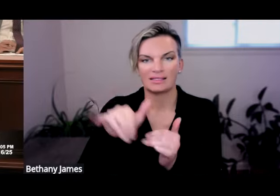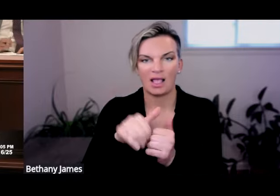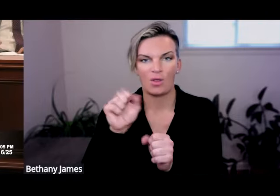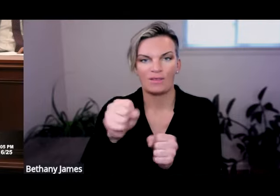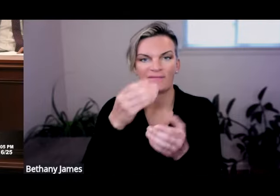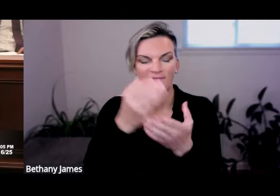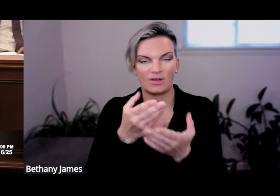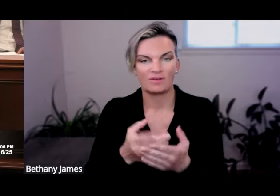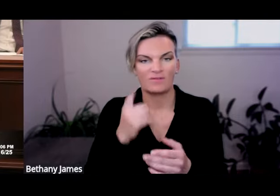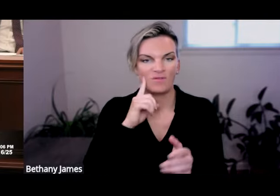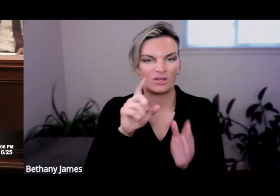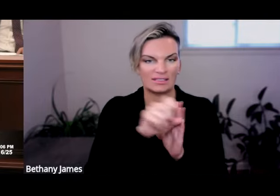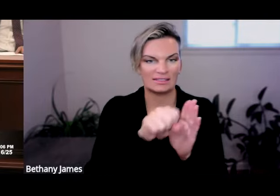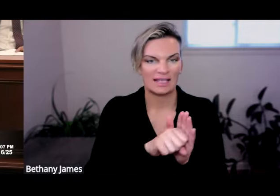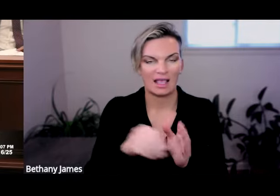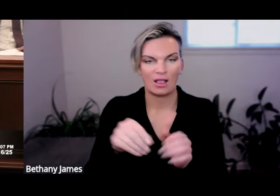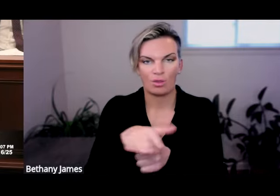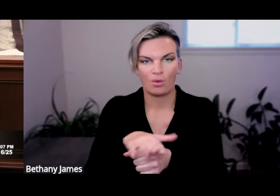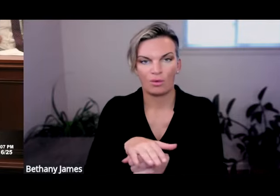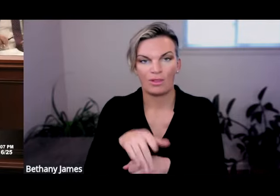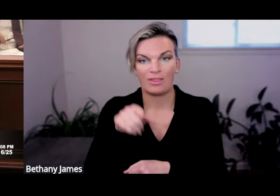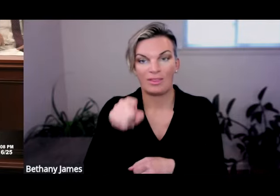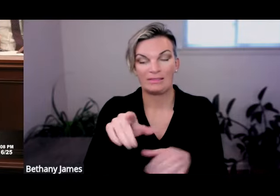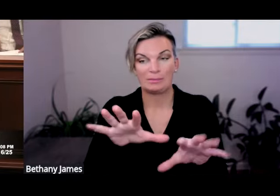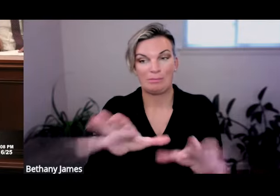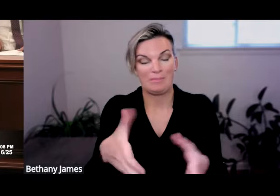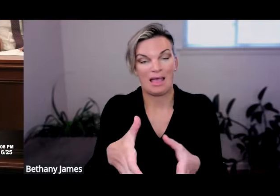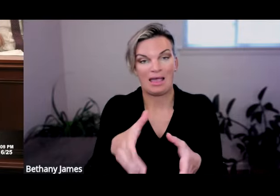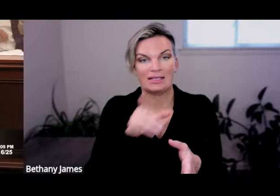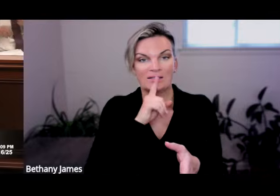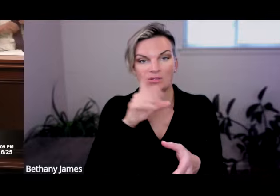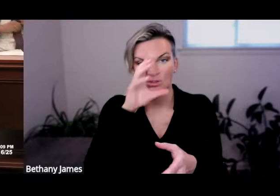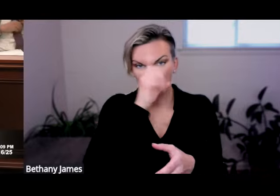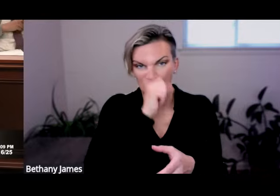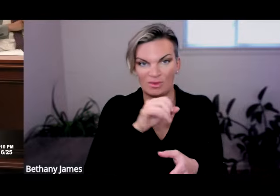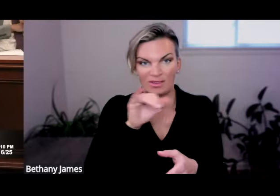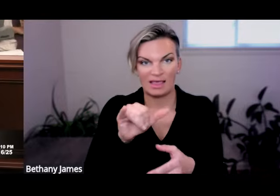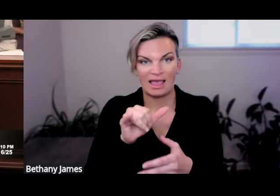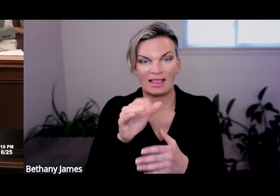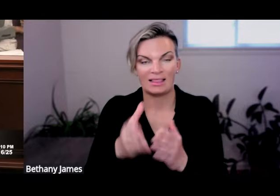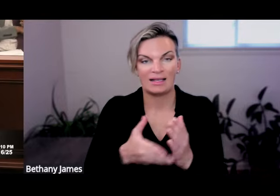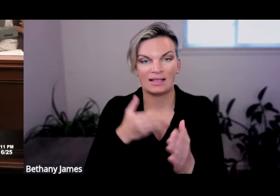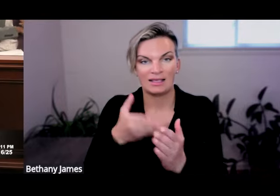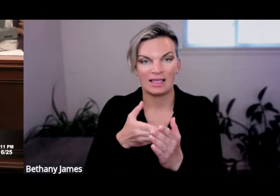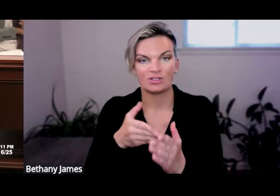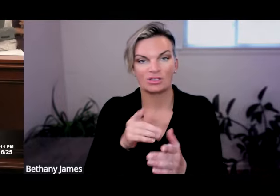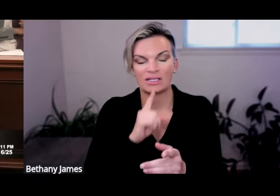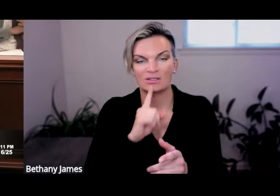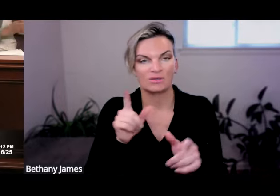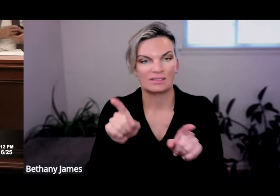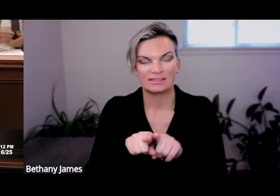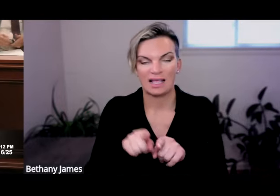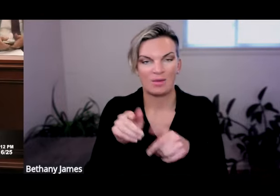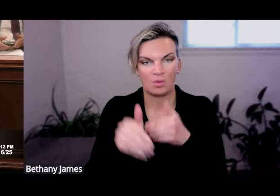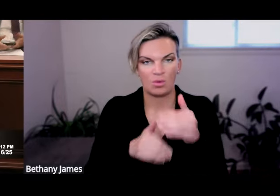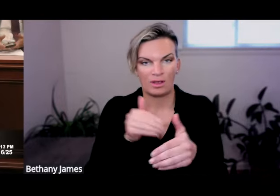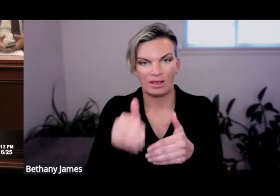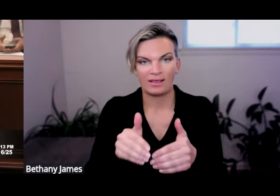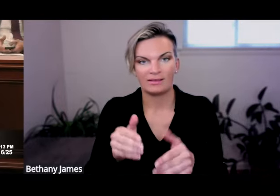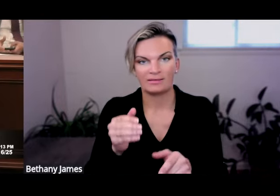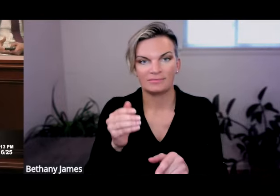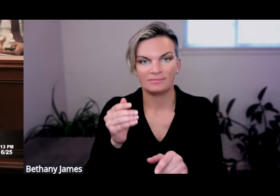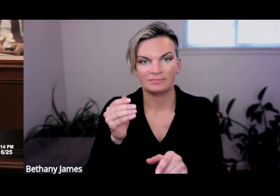local. That's the point. This body is assuming the litigation is going to go the same way if this is passed